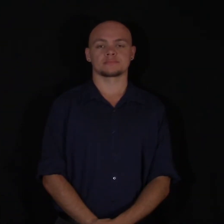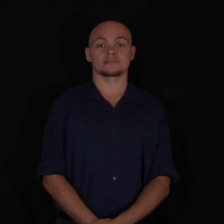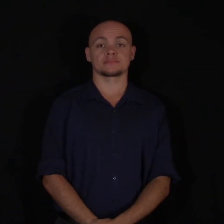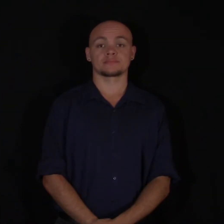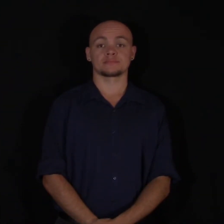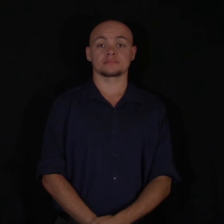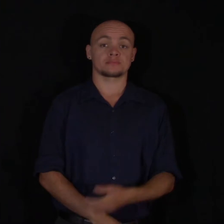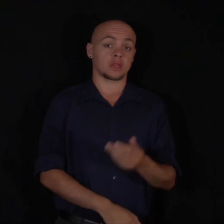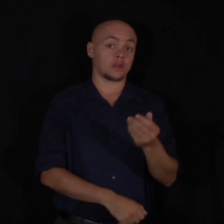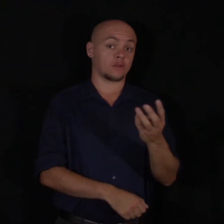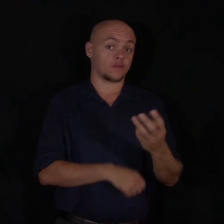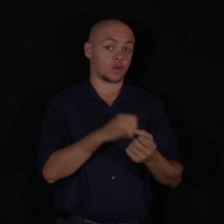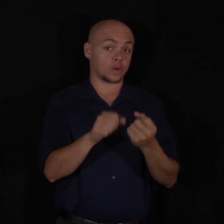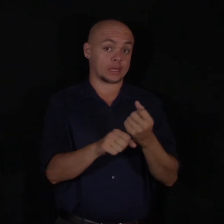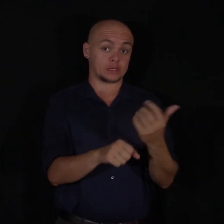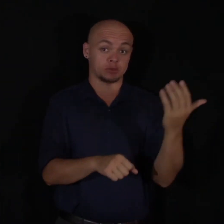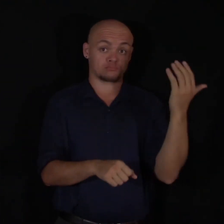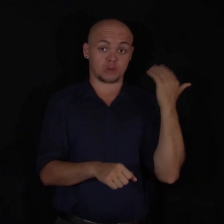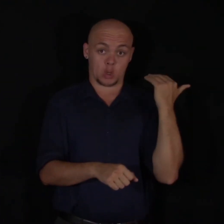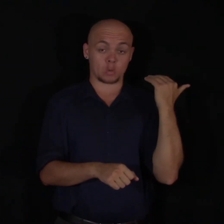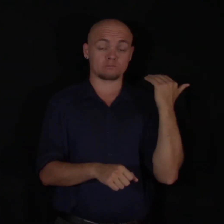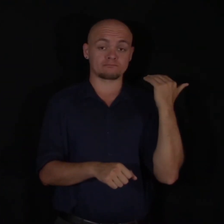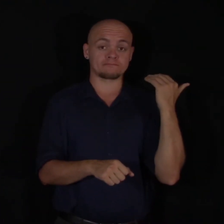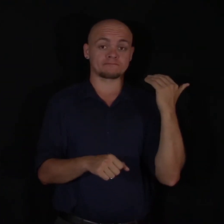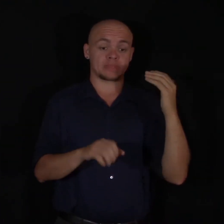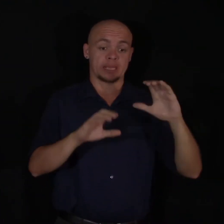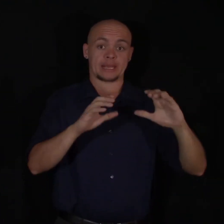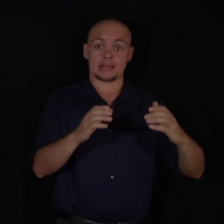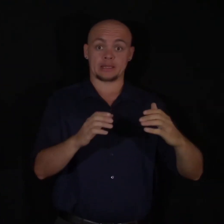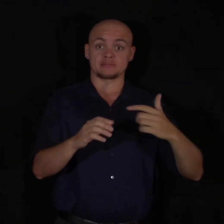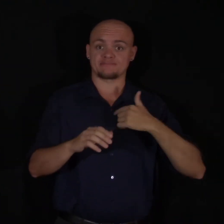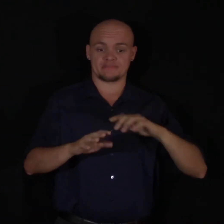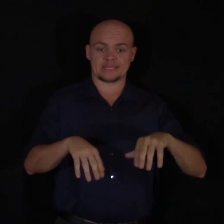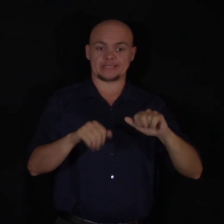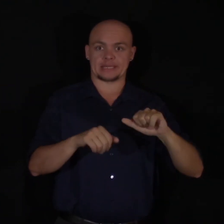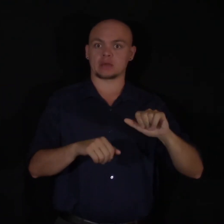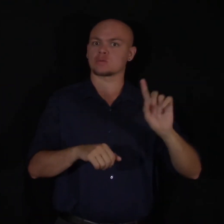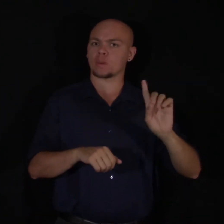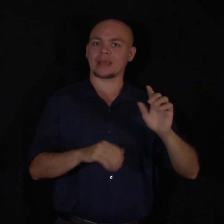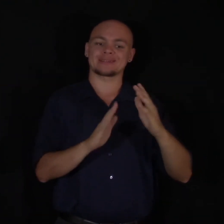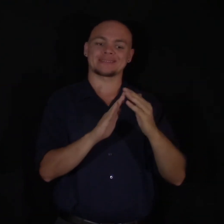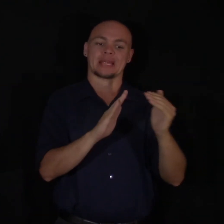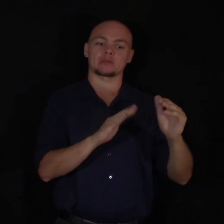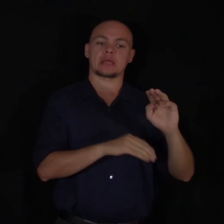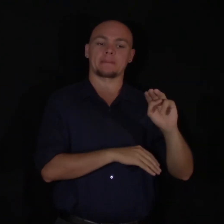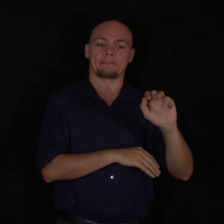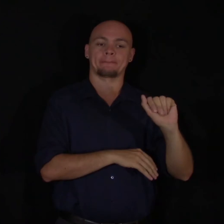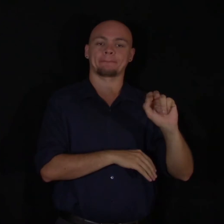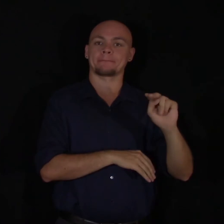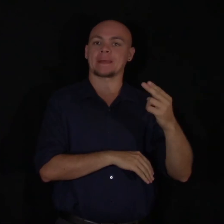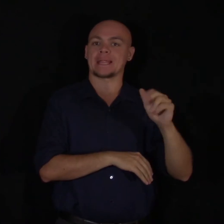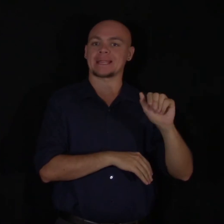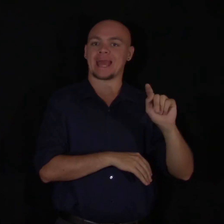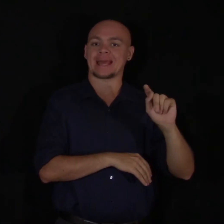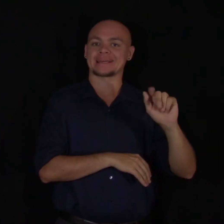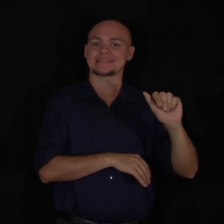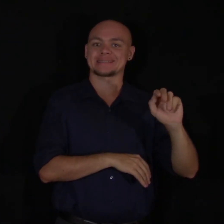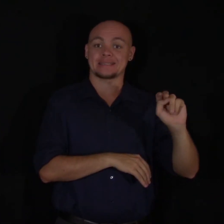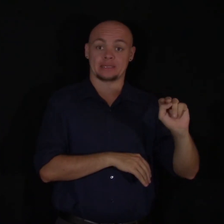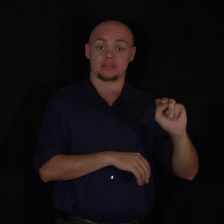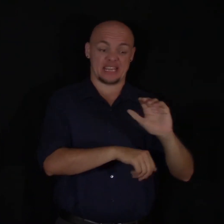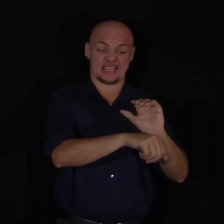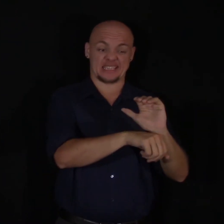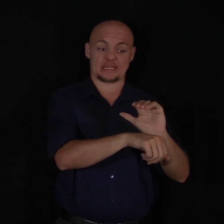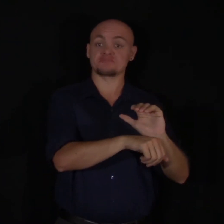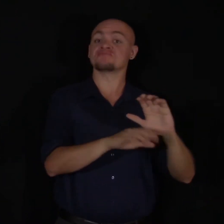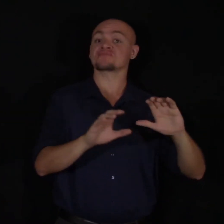A couple of years ago, I was taking a class in downtown Manhattan that used to meet at night, and it was during the summer. And when class